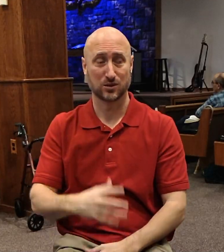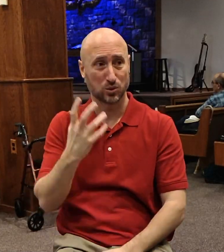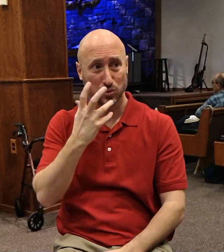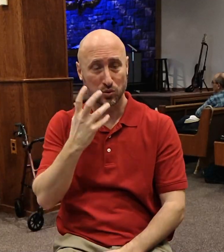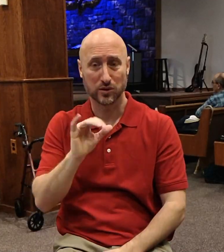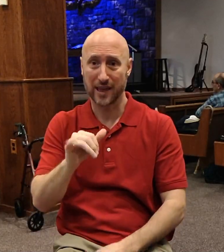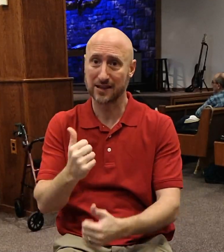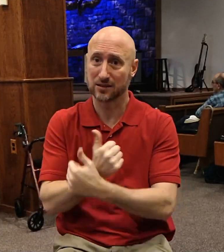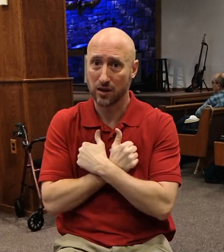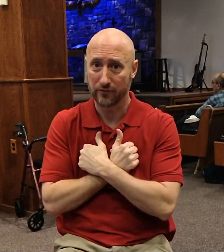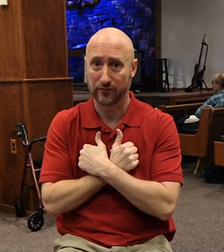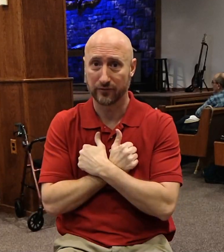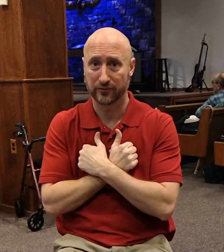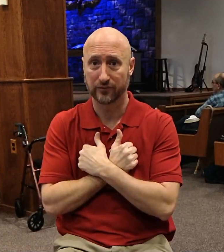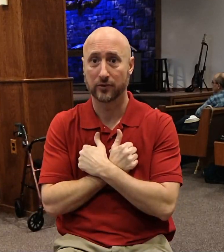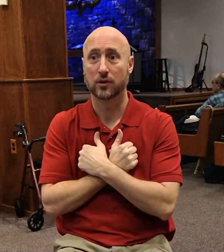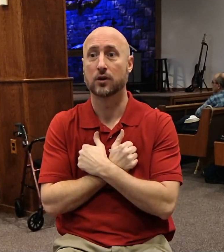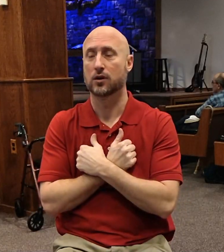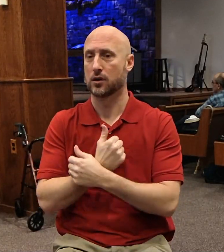I'm so thankful